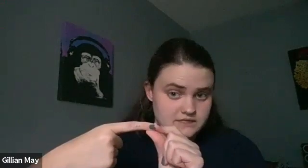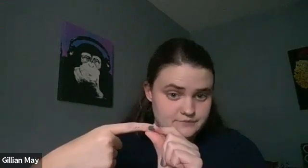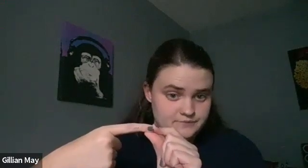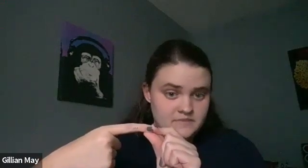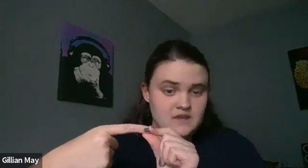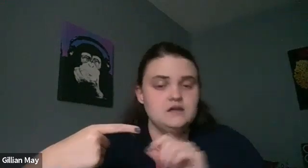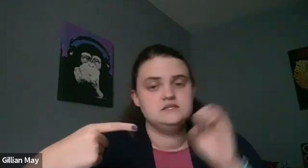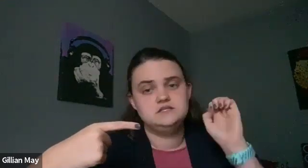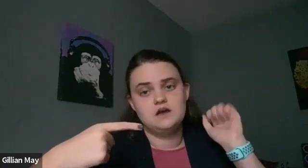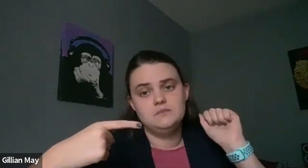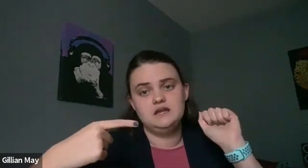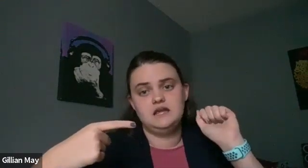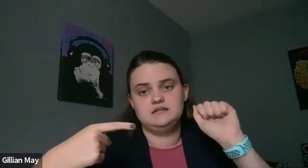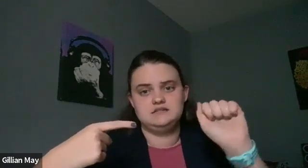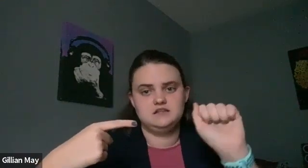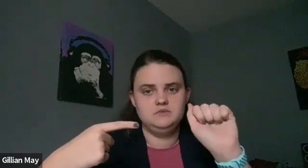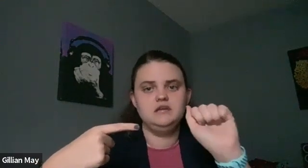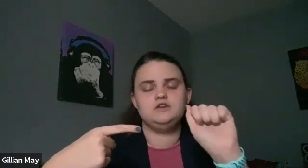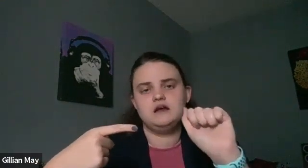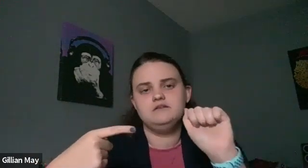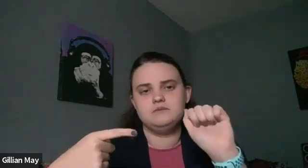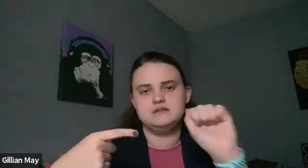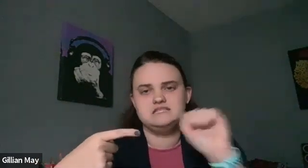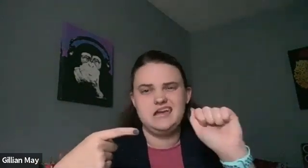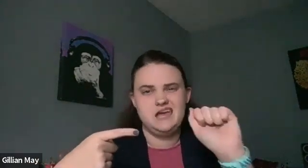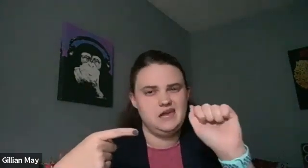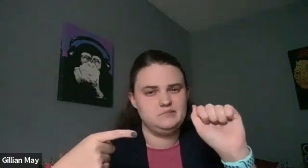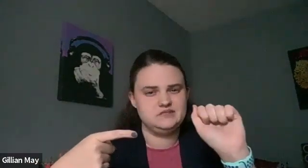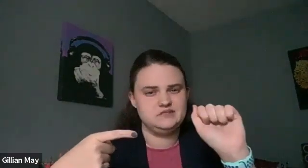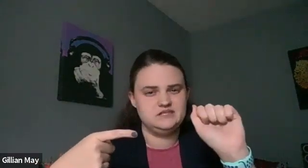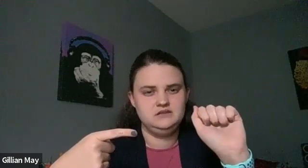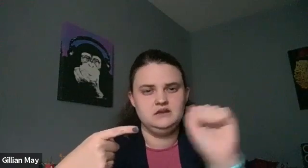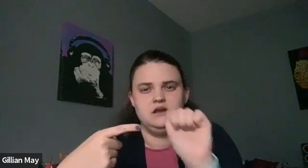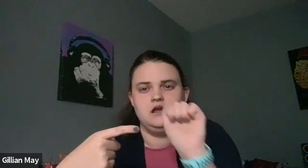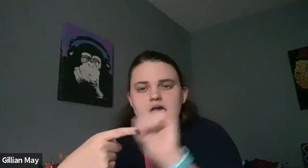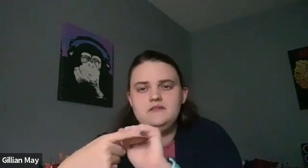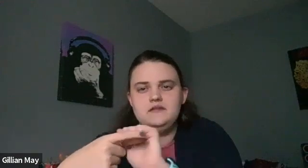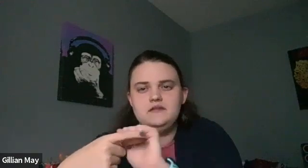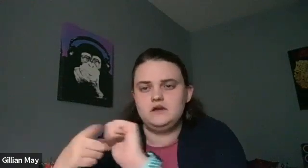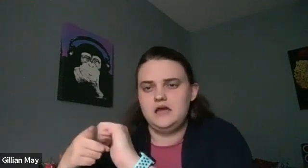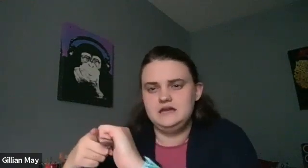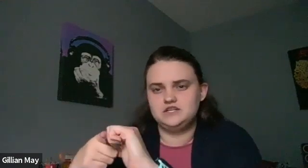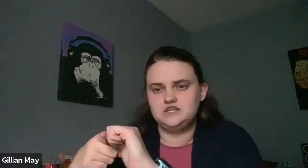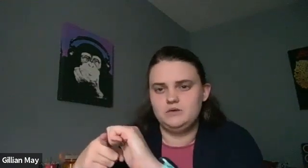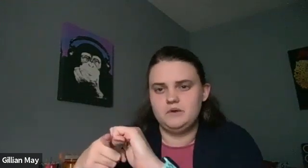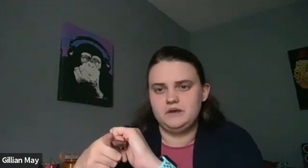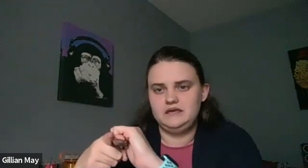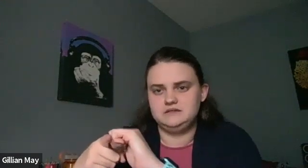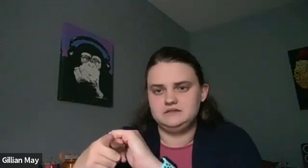sideways. Dominant hand is going to be in your kind of resting A position. And then your A is going to go up